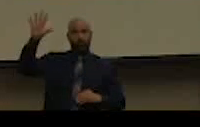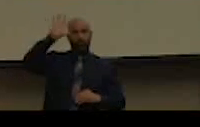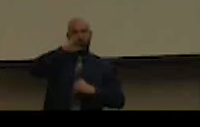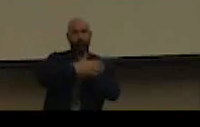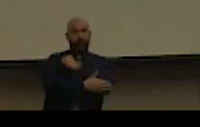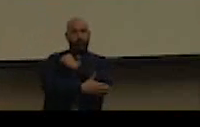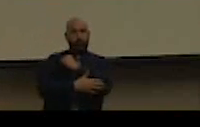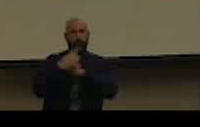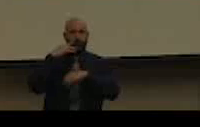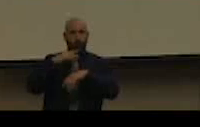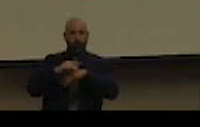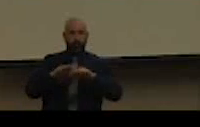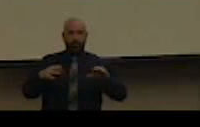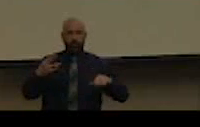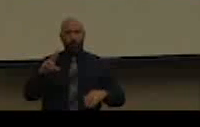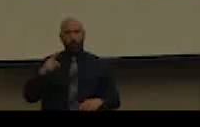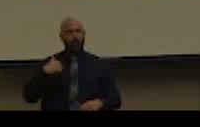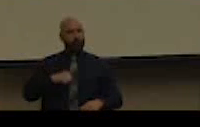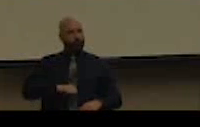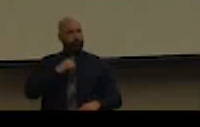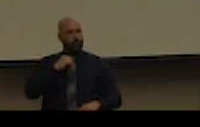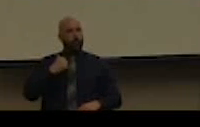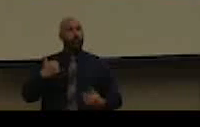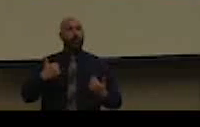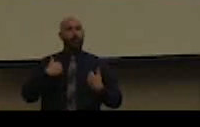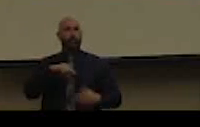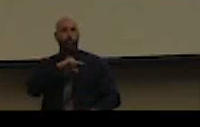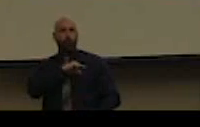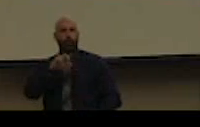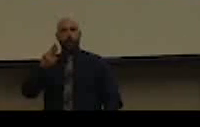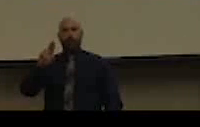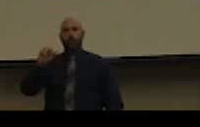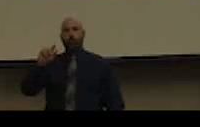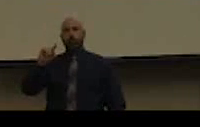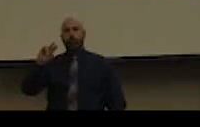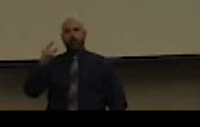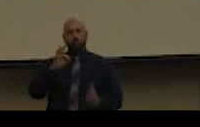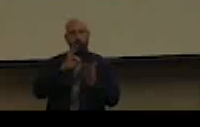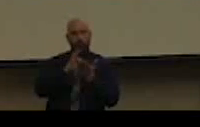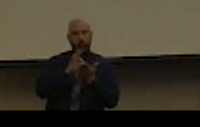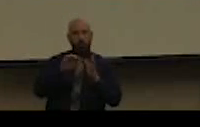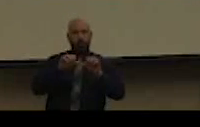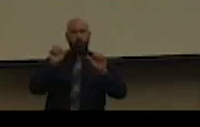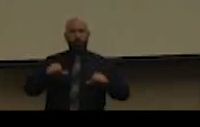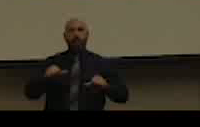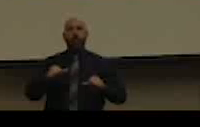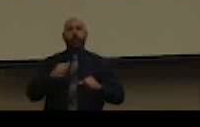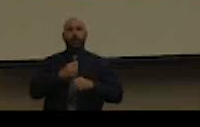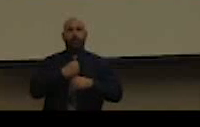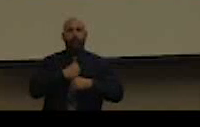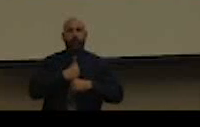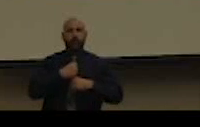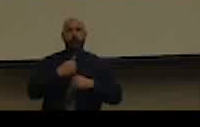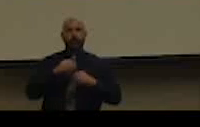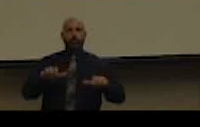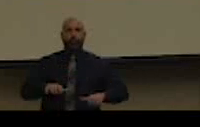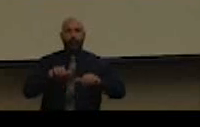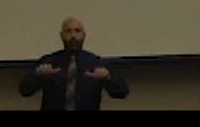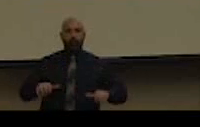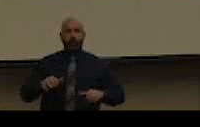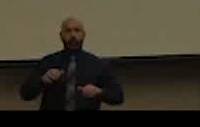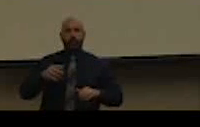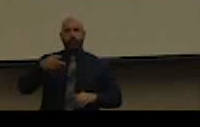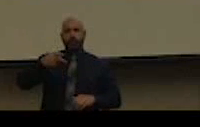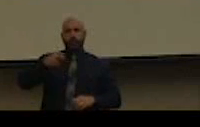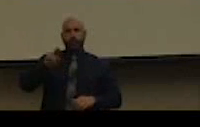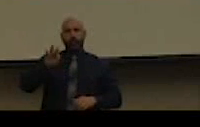proud, we have a quality rating system that produces what we call performance profiles for every site that is publicly funded